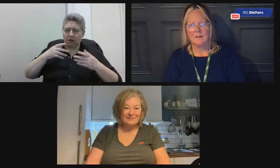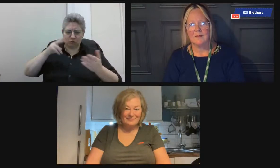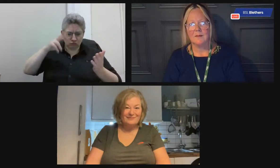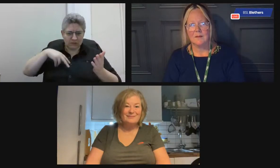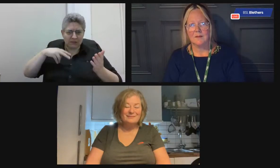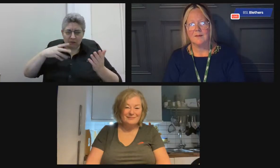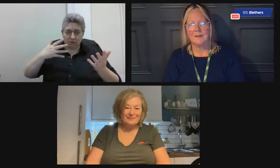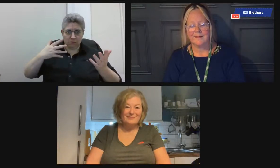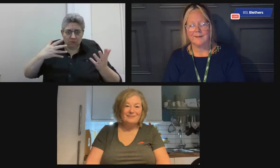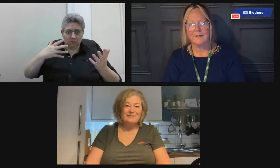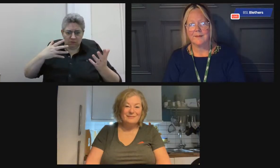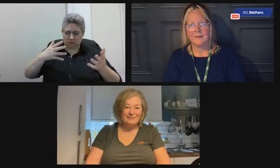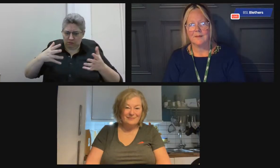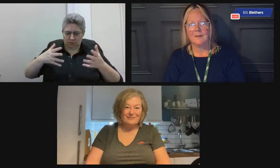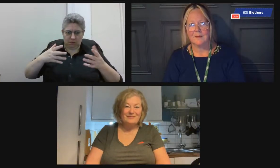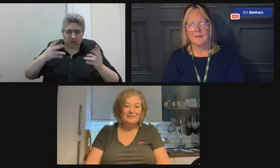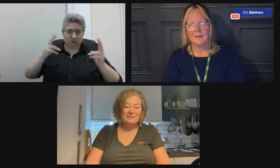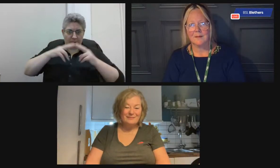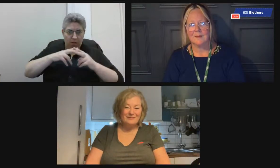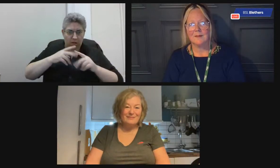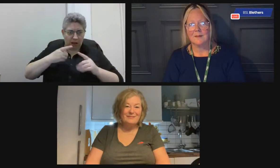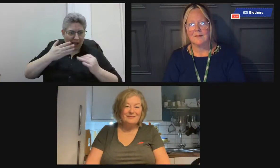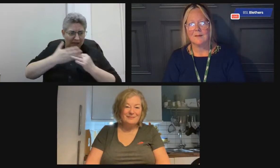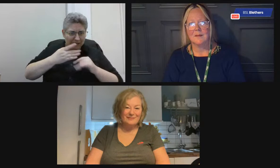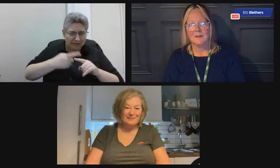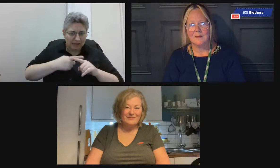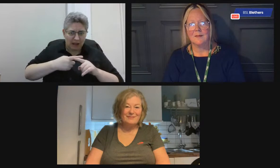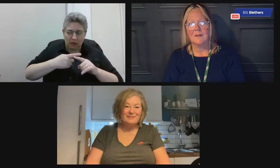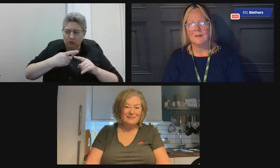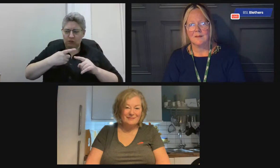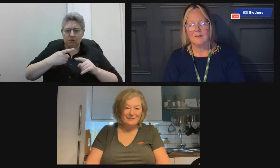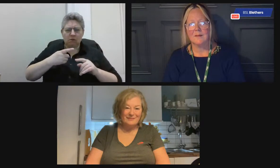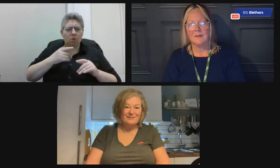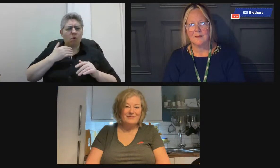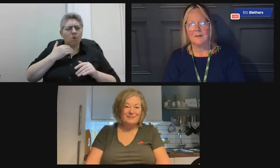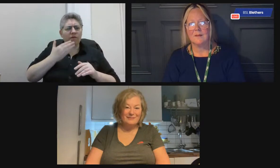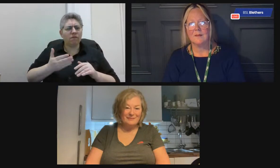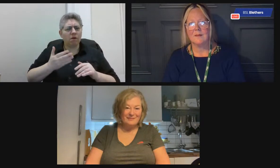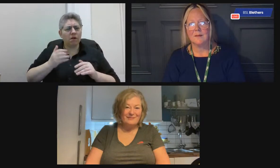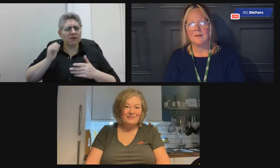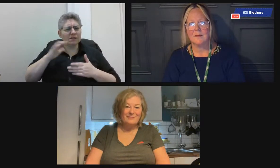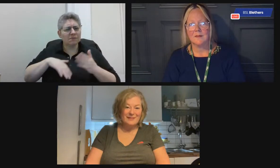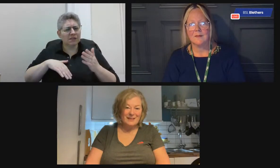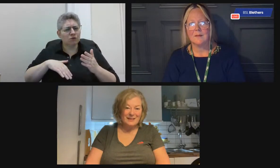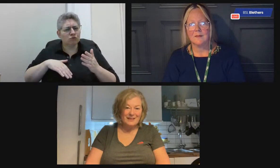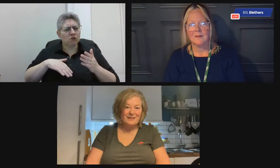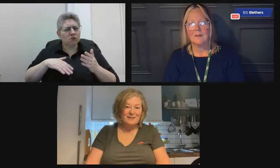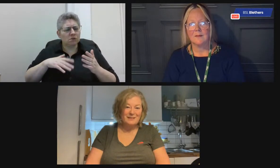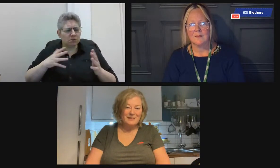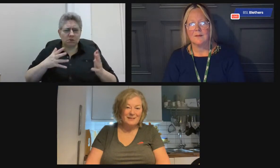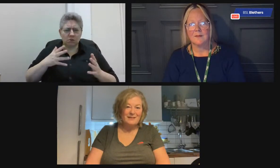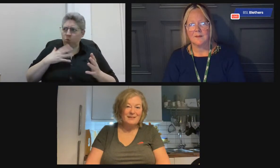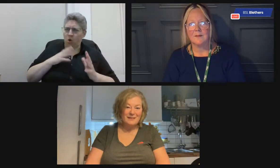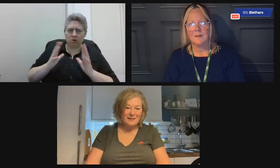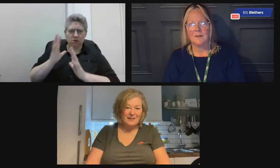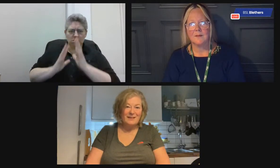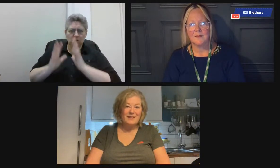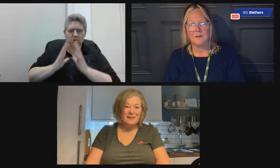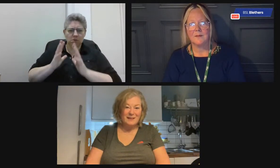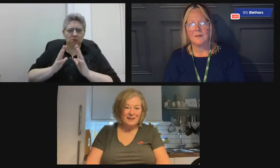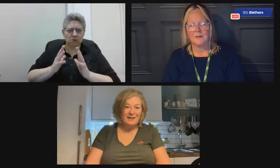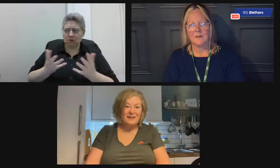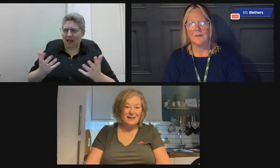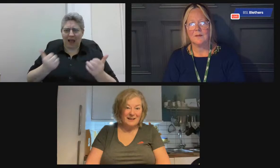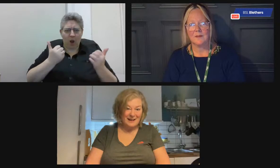sort of shock, and that becomes a barrier to accessing information. So in a sense, you've got a double set of barriers there.